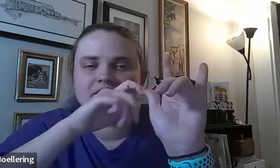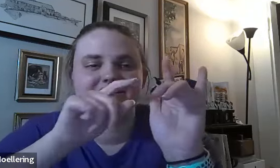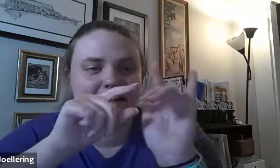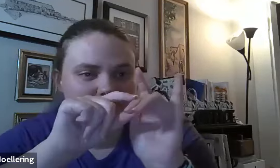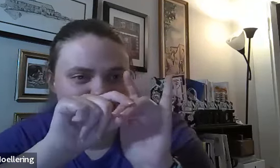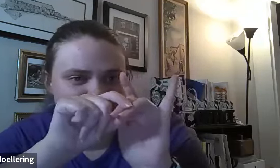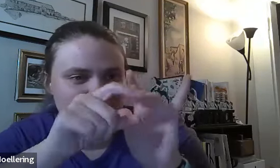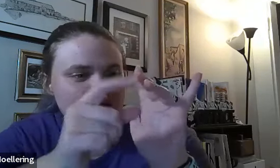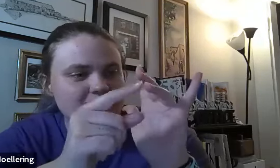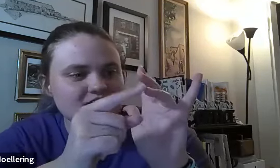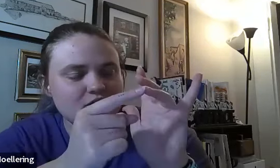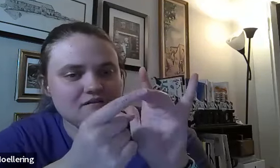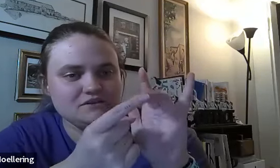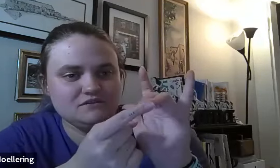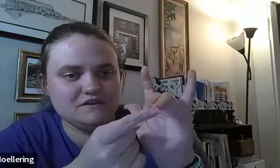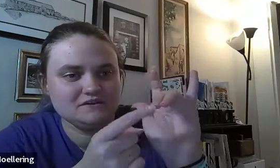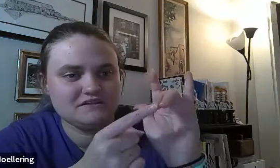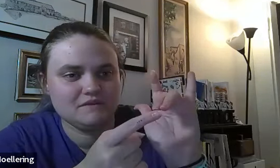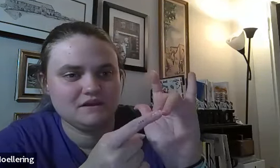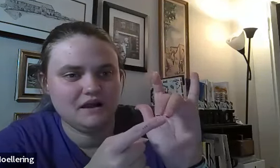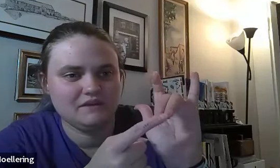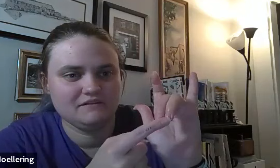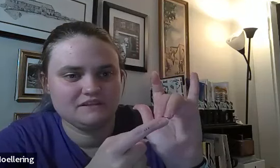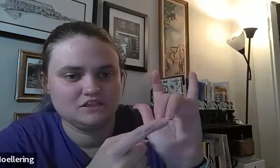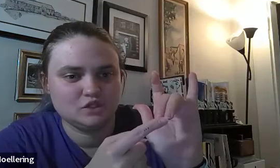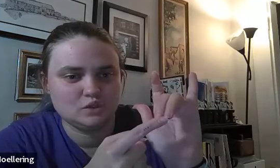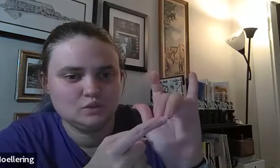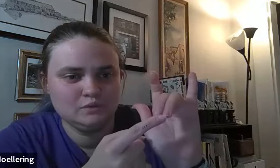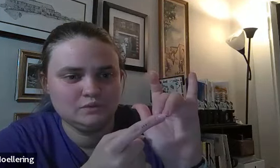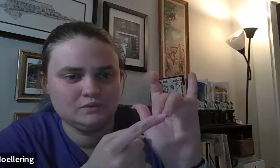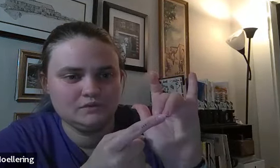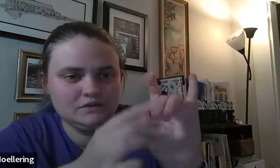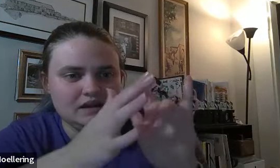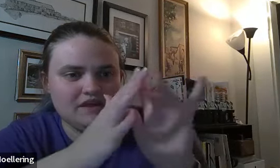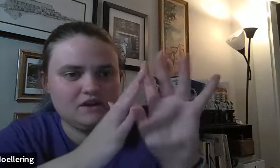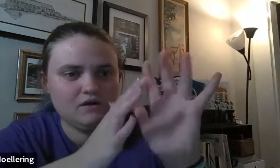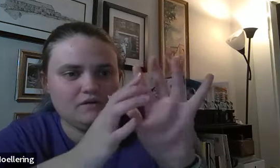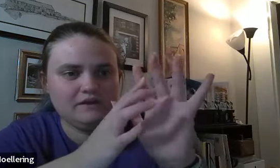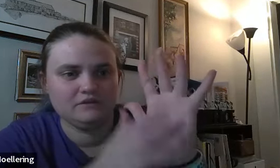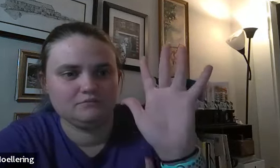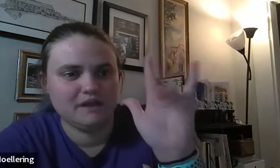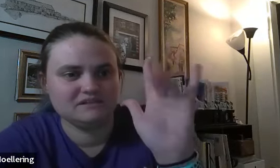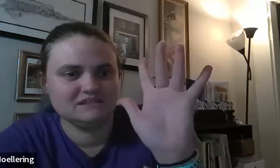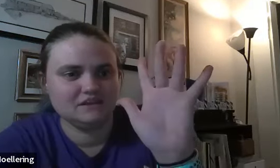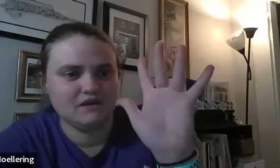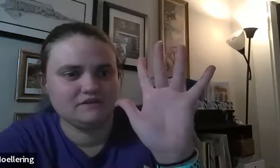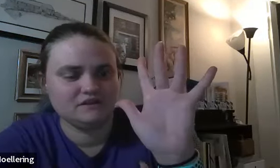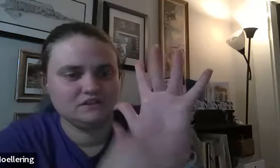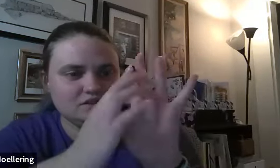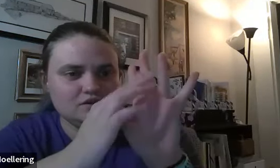A helpful tip for that is if you have the 2 fingers in the middle, I think of as the 2, and then all like you're bouncing, it's like you're having the 2 coming